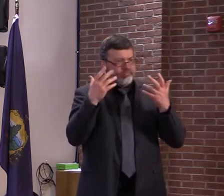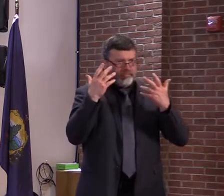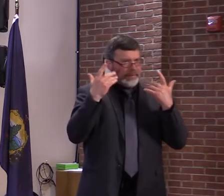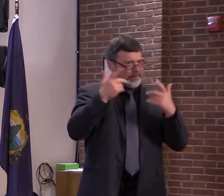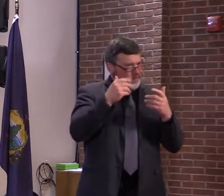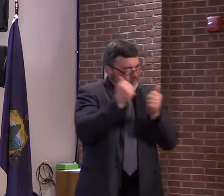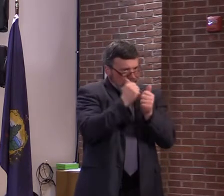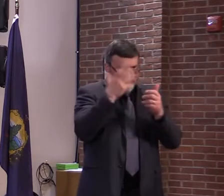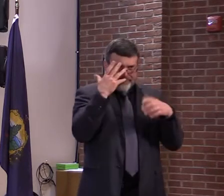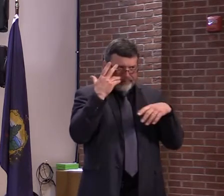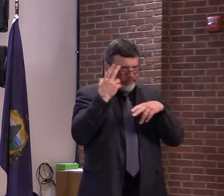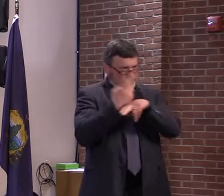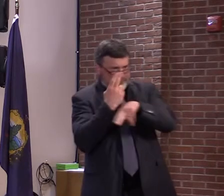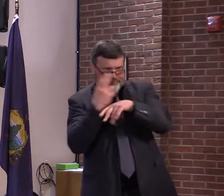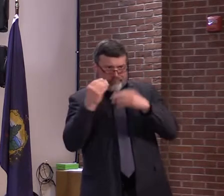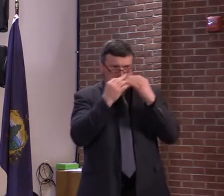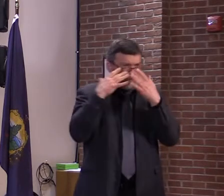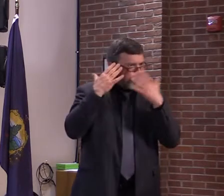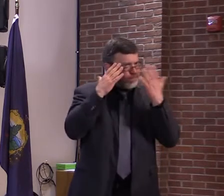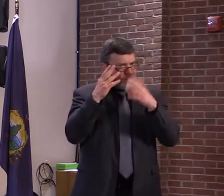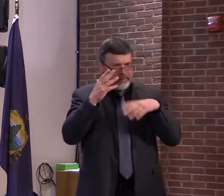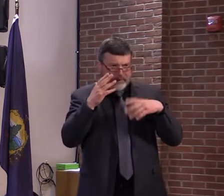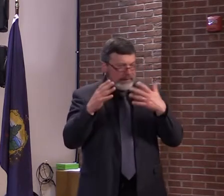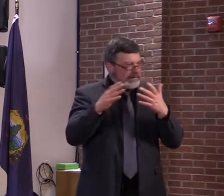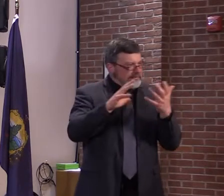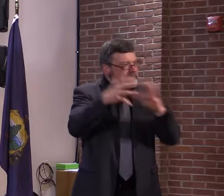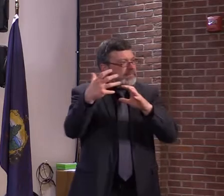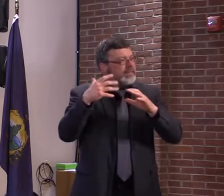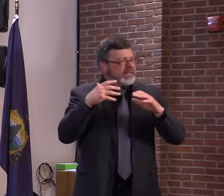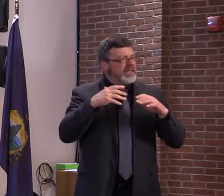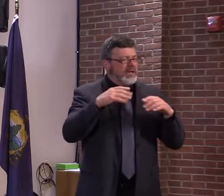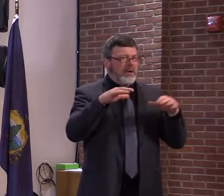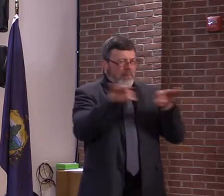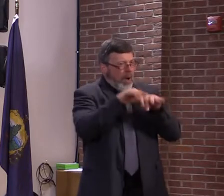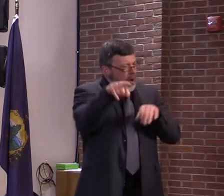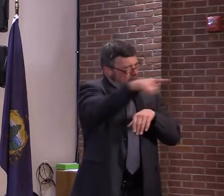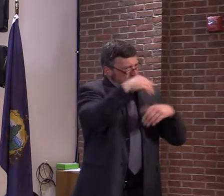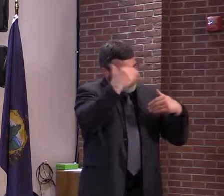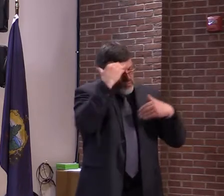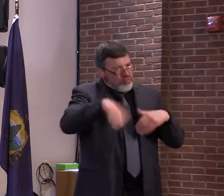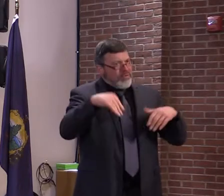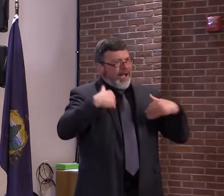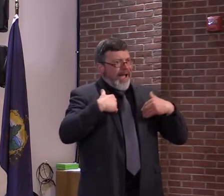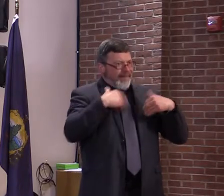not alone, there is help available, and recovery is possible.